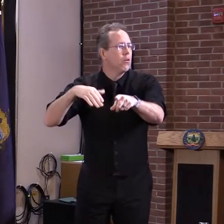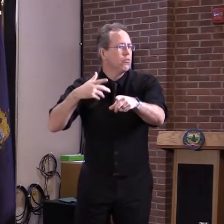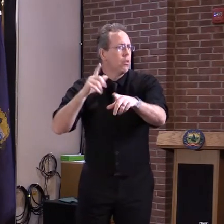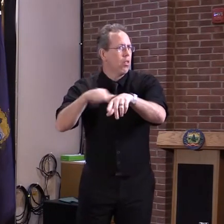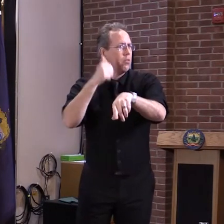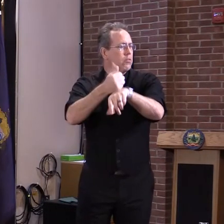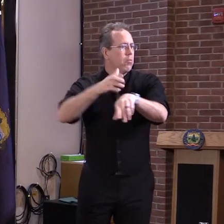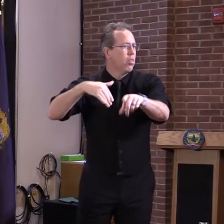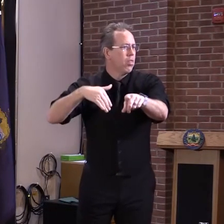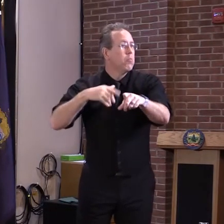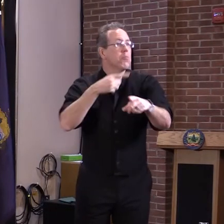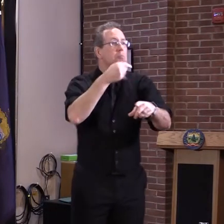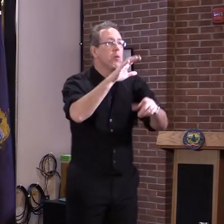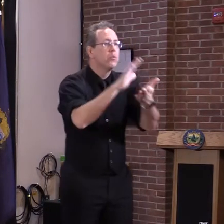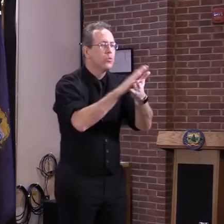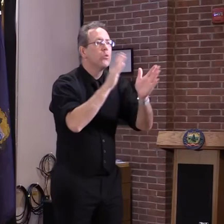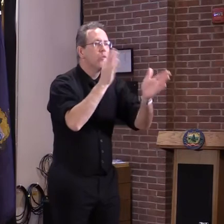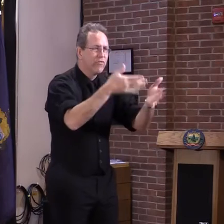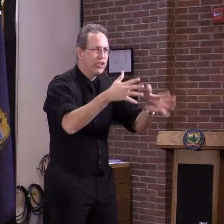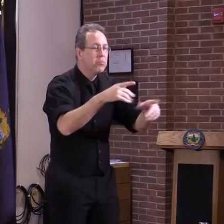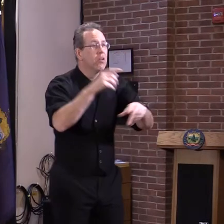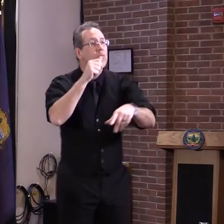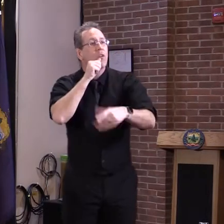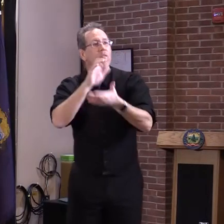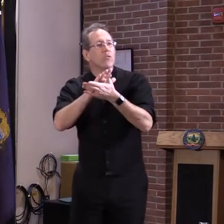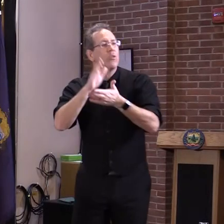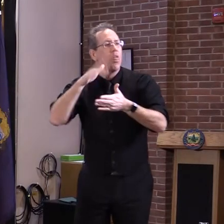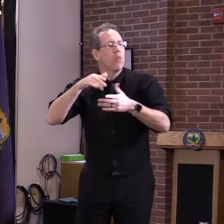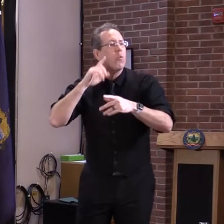some point, but I don't have a firm date yet.